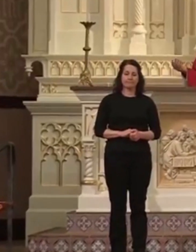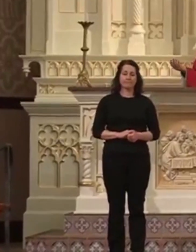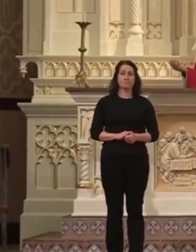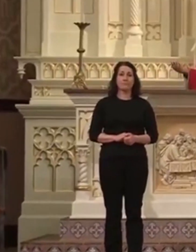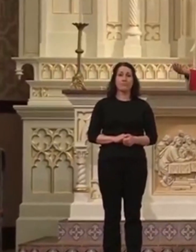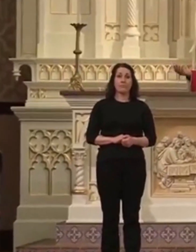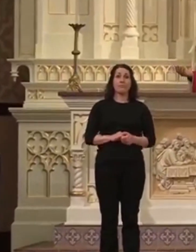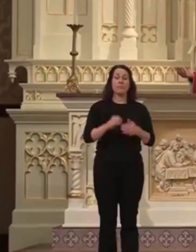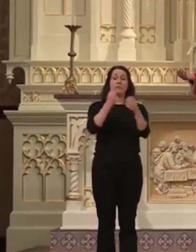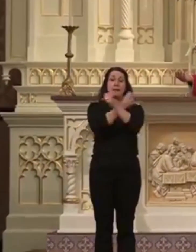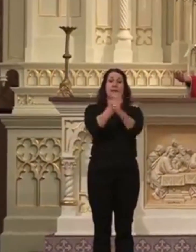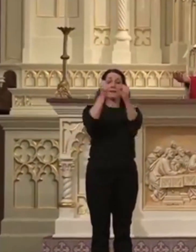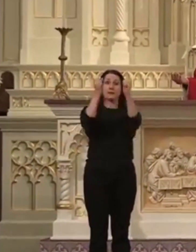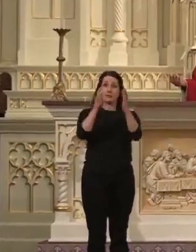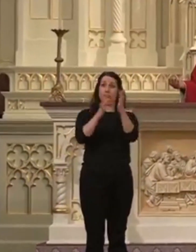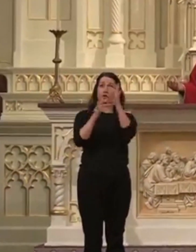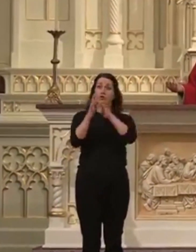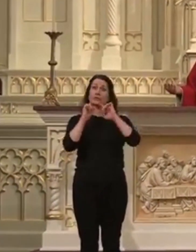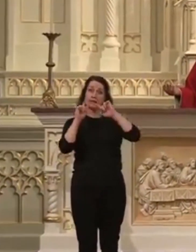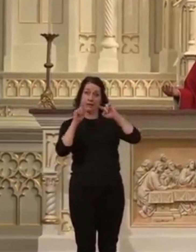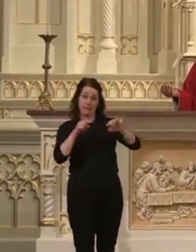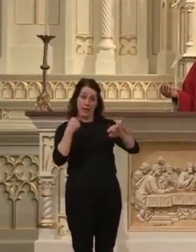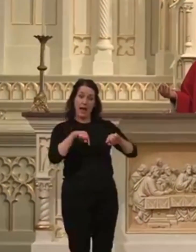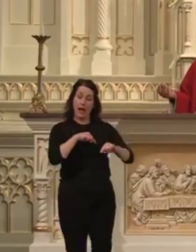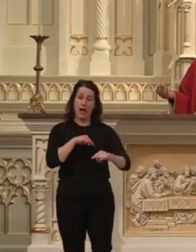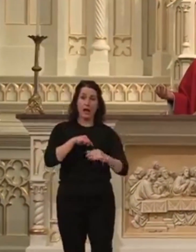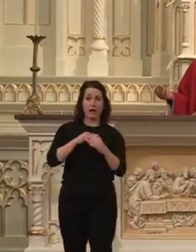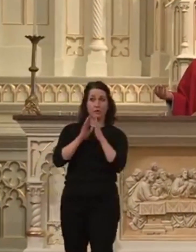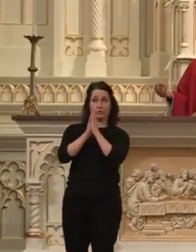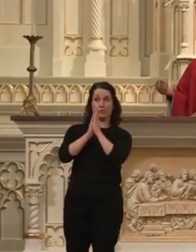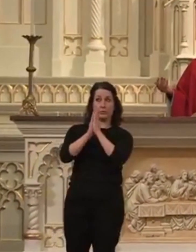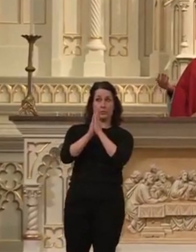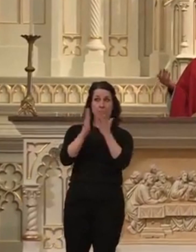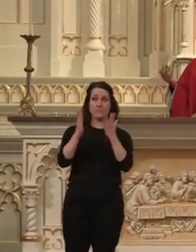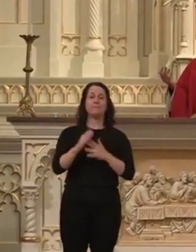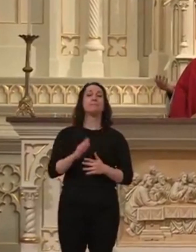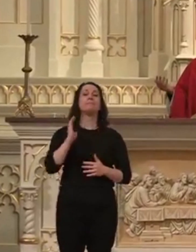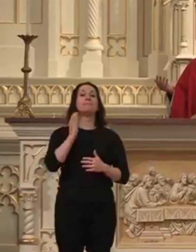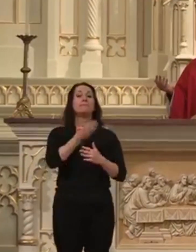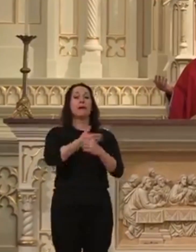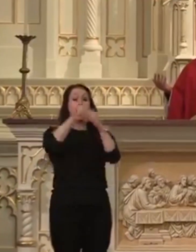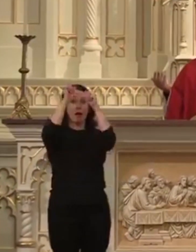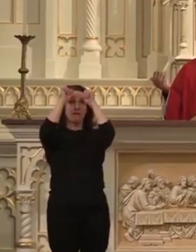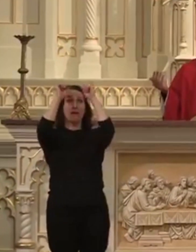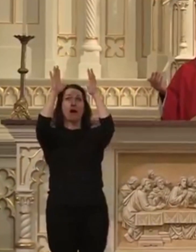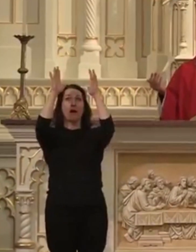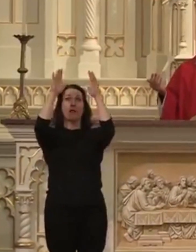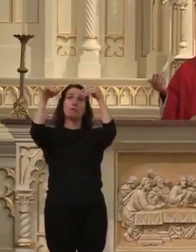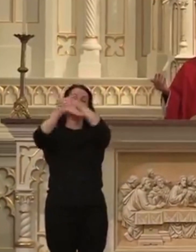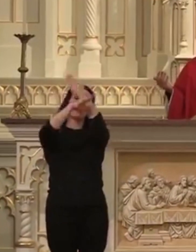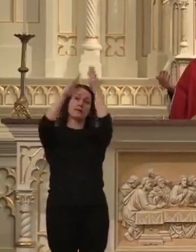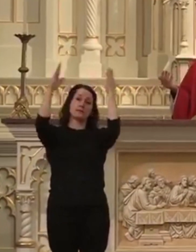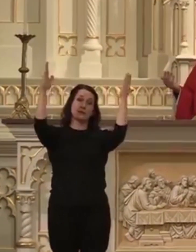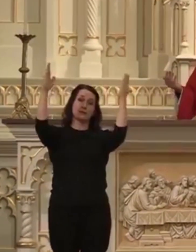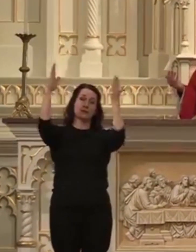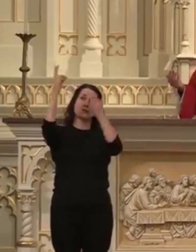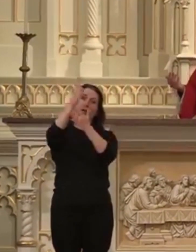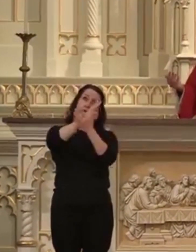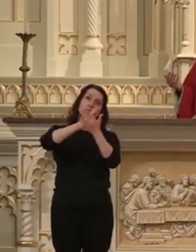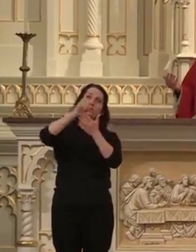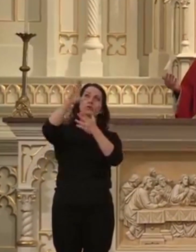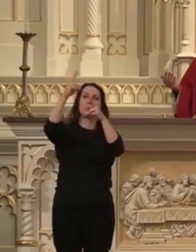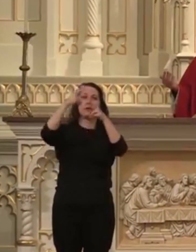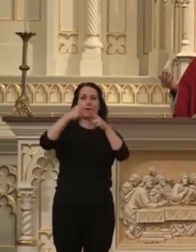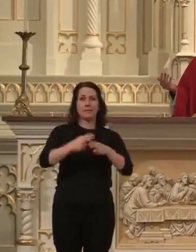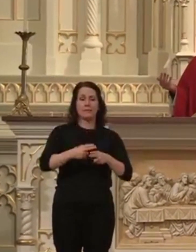At the Savior's command and for my divine teaching, we dare to say, Our Father, who art in heaven,